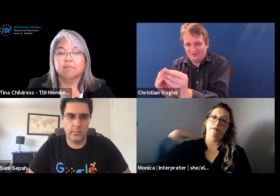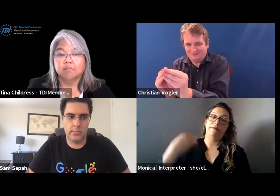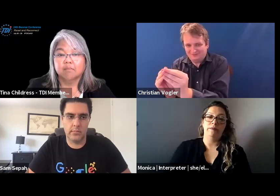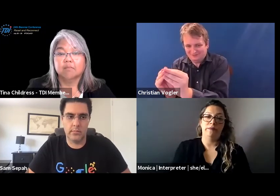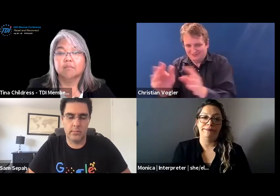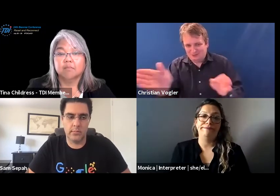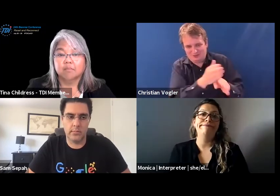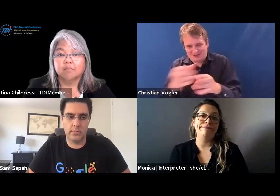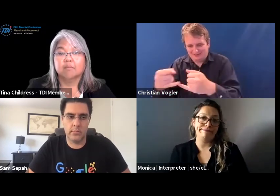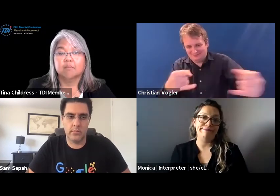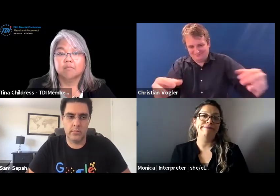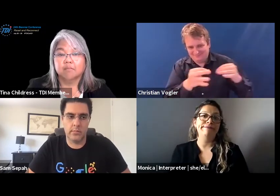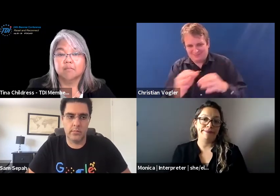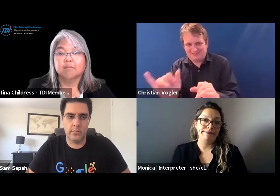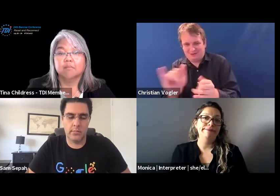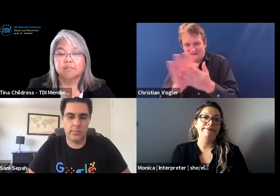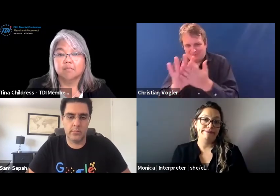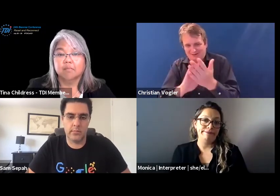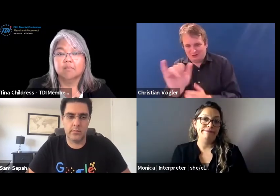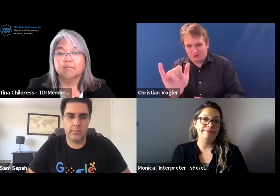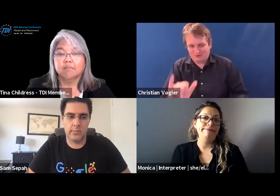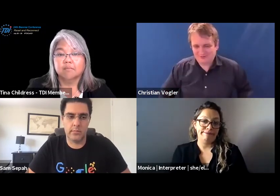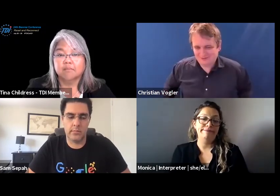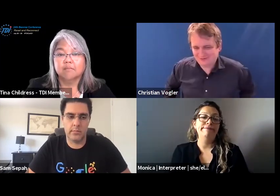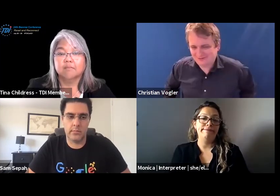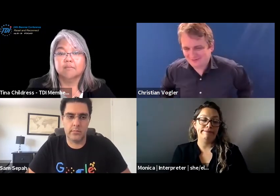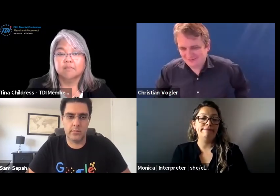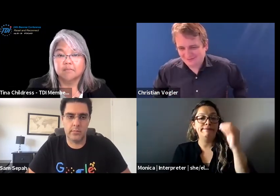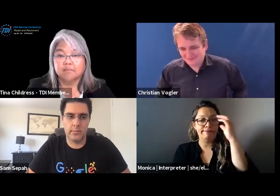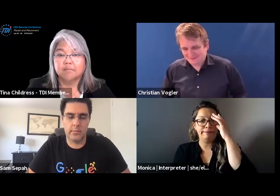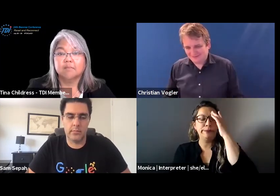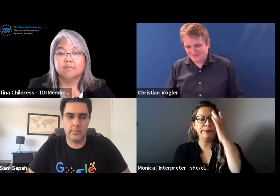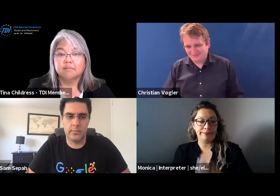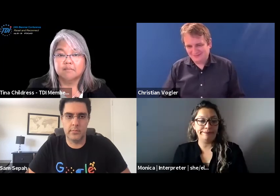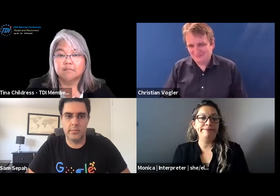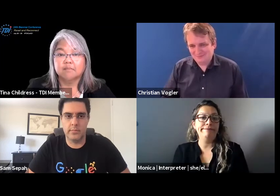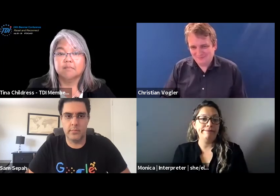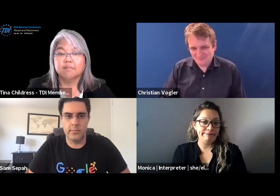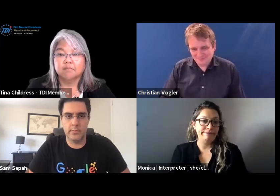who is hosting the conference. There's a blurred line there too.